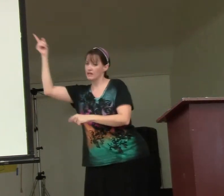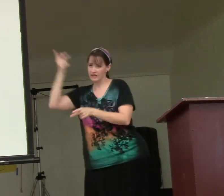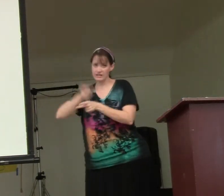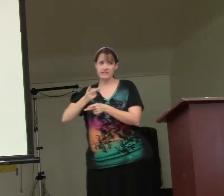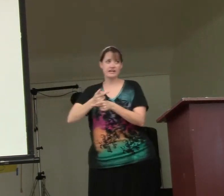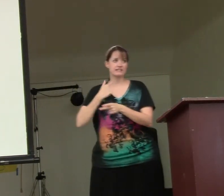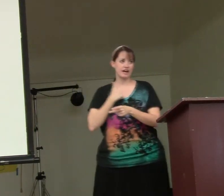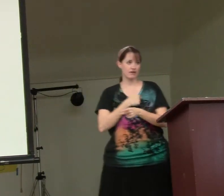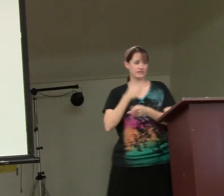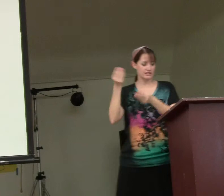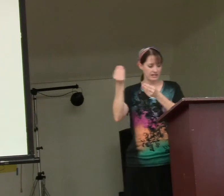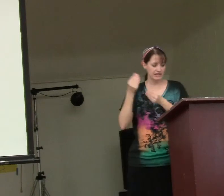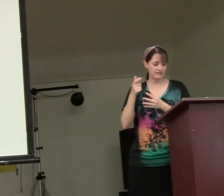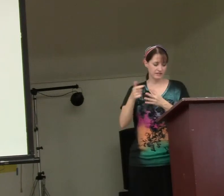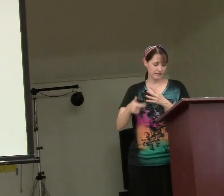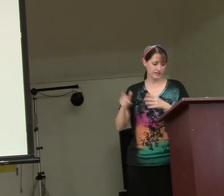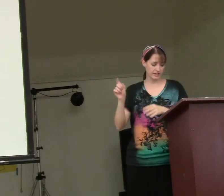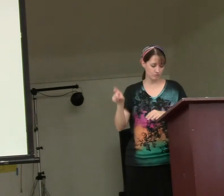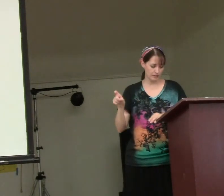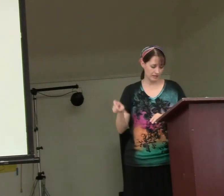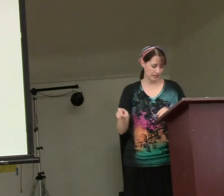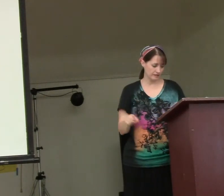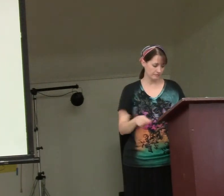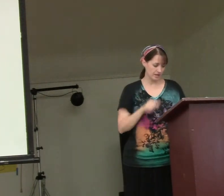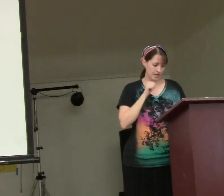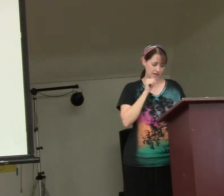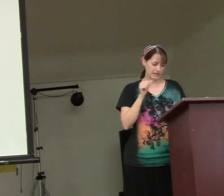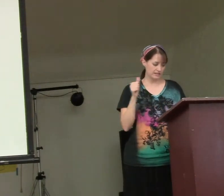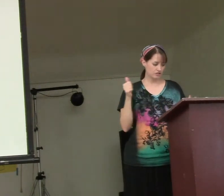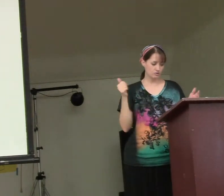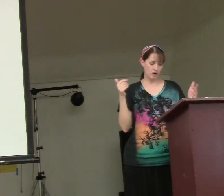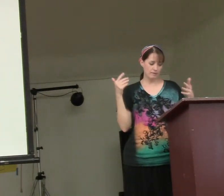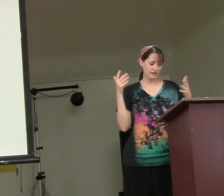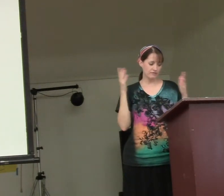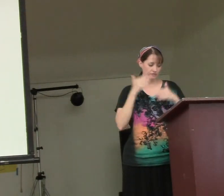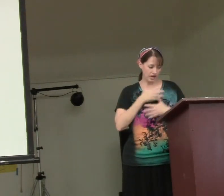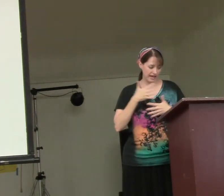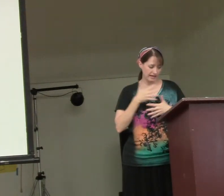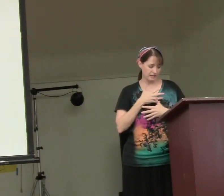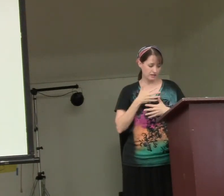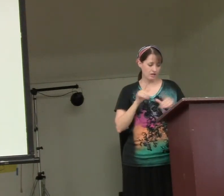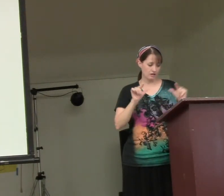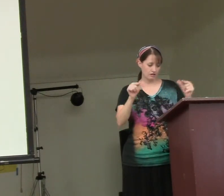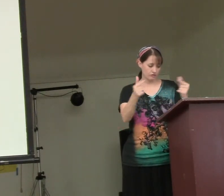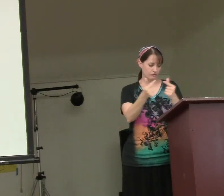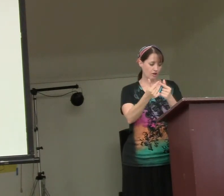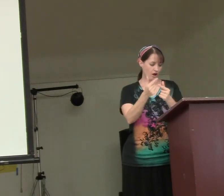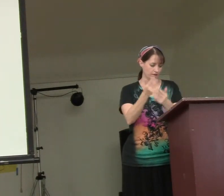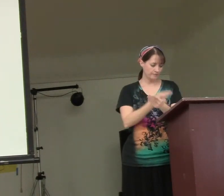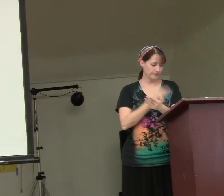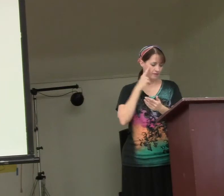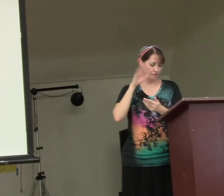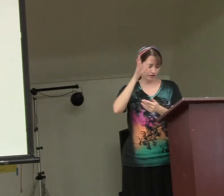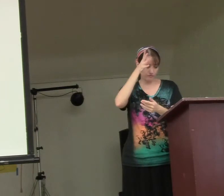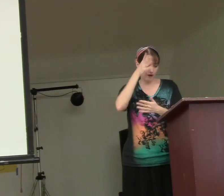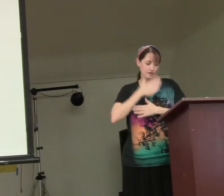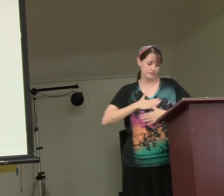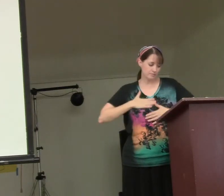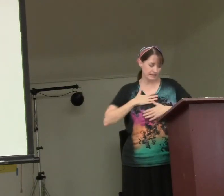He takes care of us. He gives us the things we need. He says, do not be afraid, little flock, for your Father is pleased